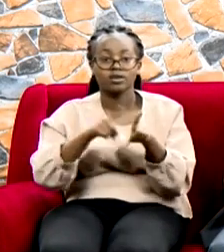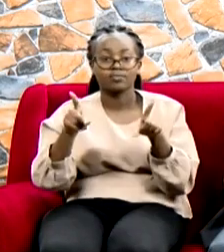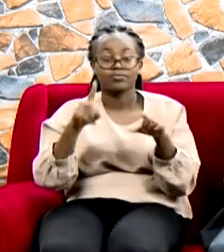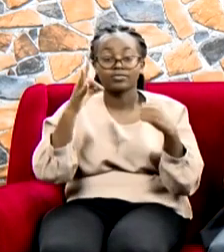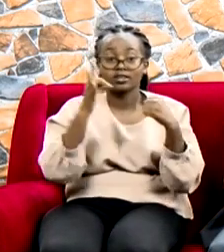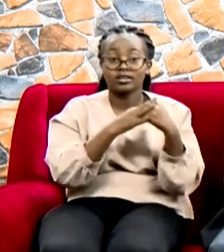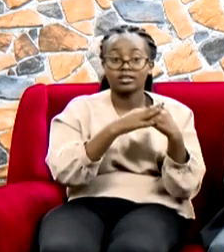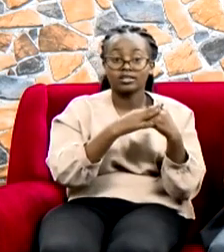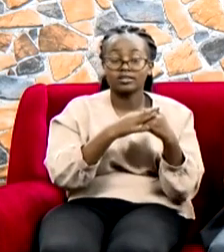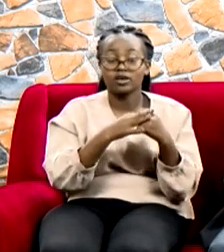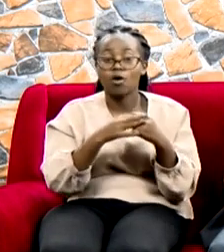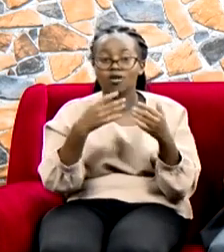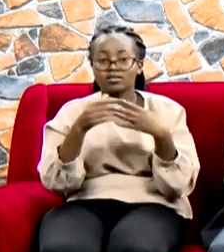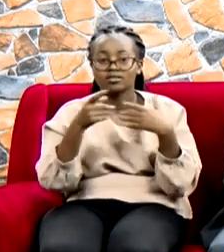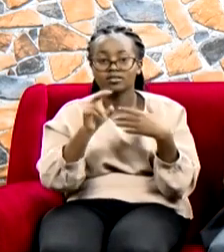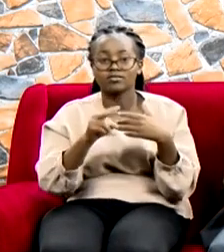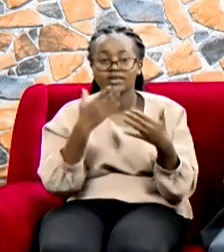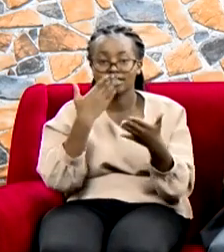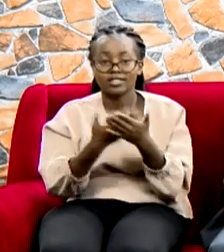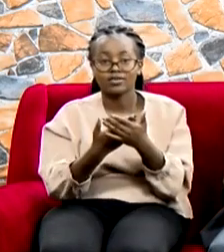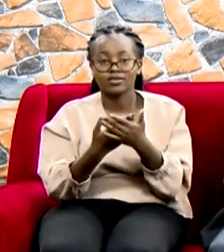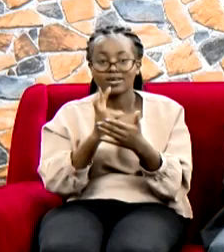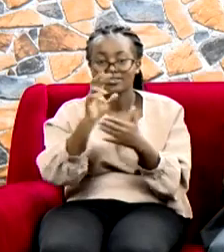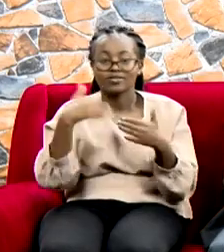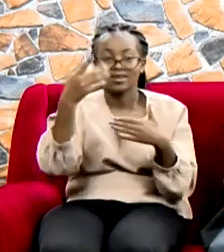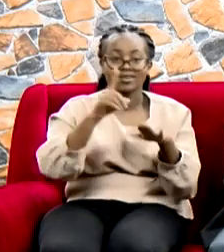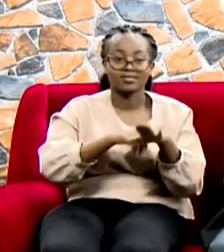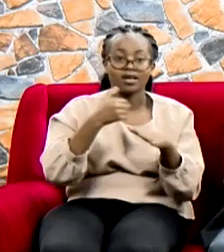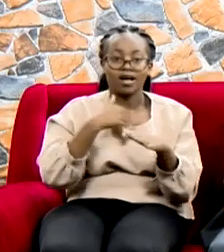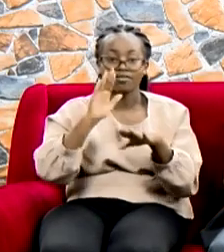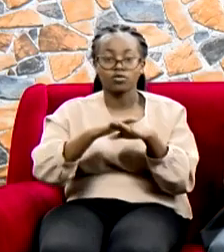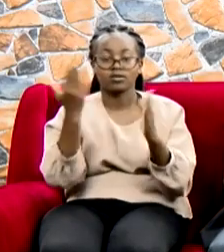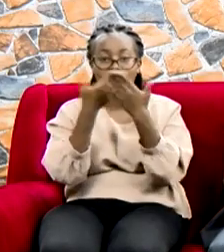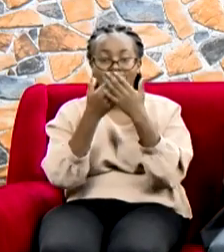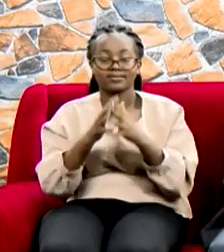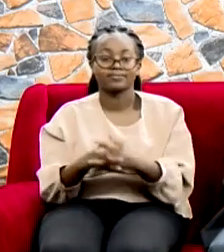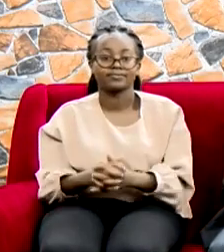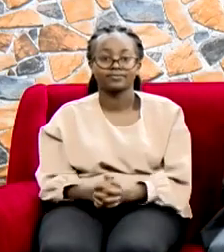8 p.m. here on Science TV. Thank you, and we see you next time. Have a good night.